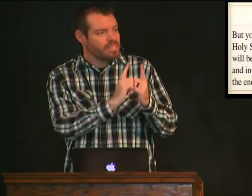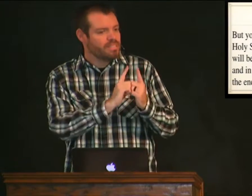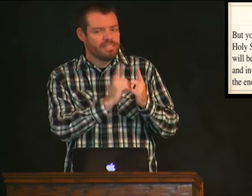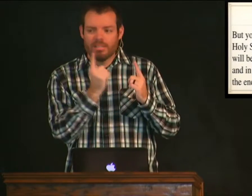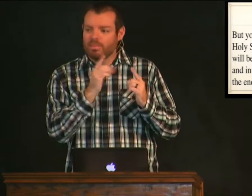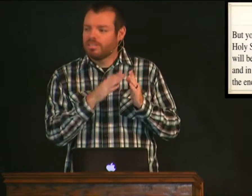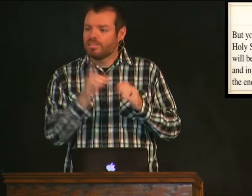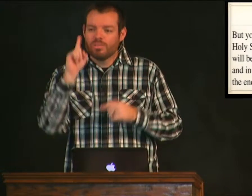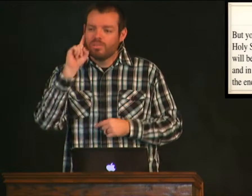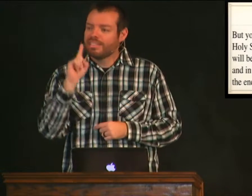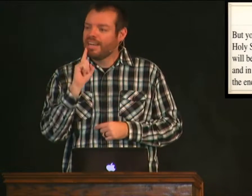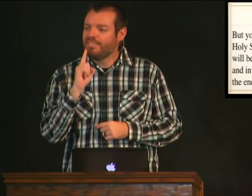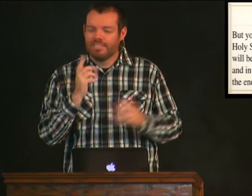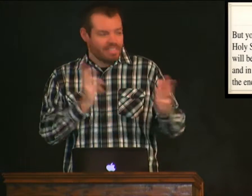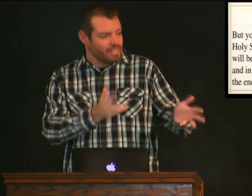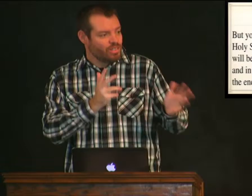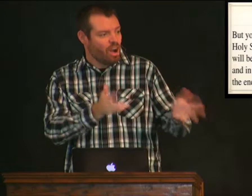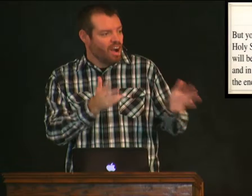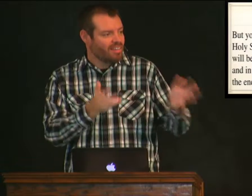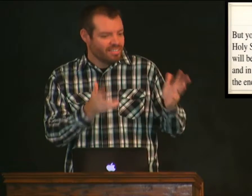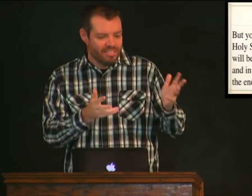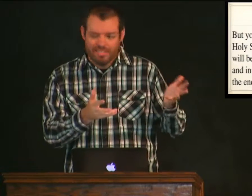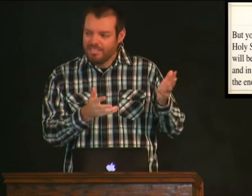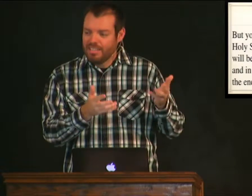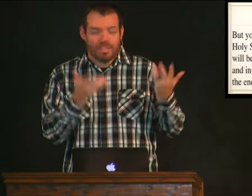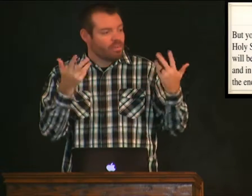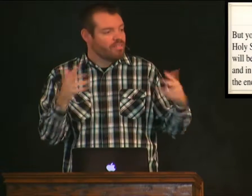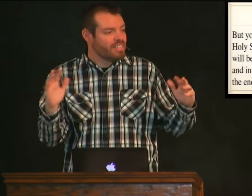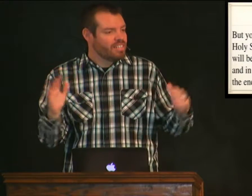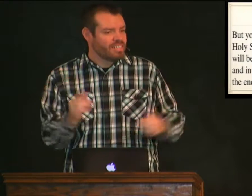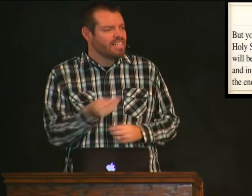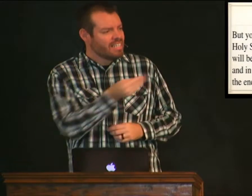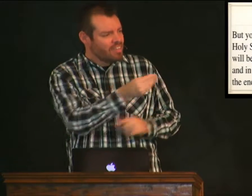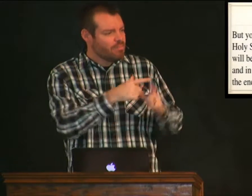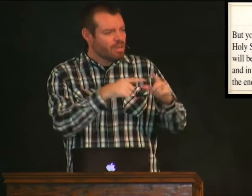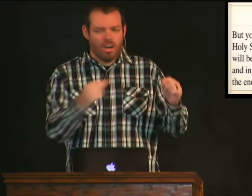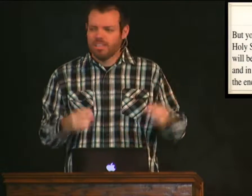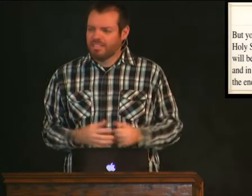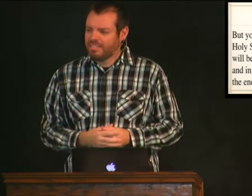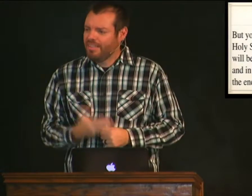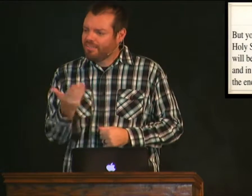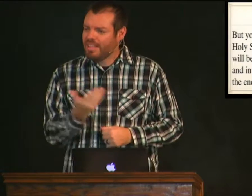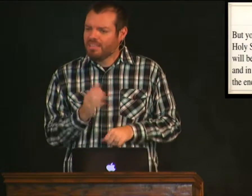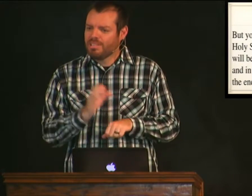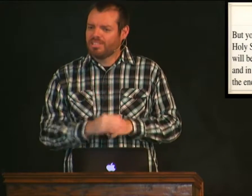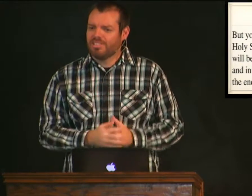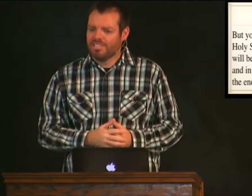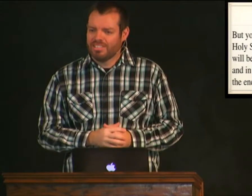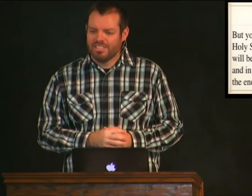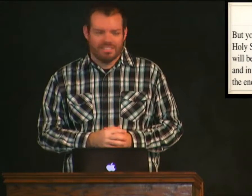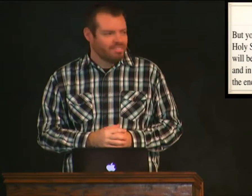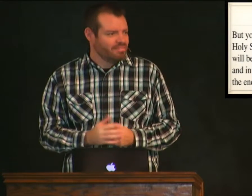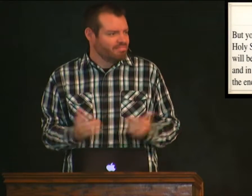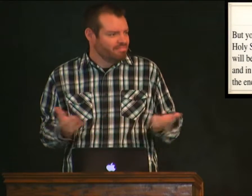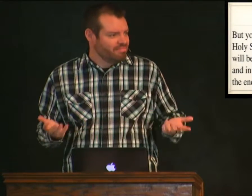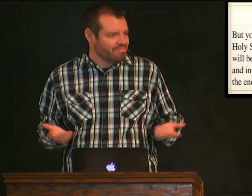When you meet someone who's deaf, and you talk, then when you finish, give them a card. Invite them to